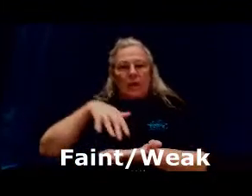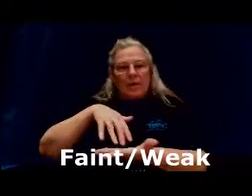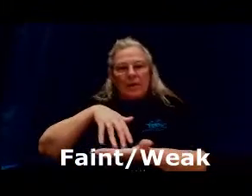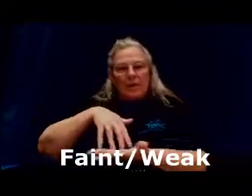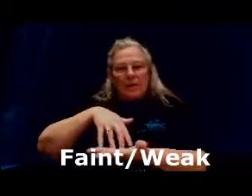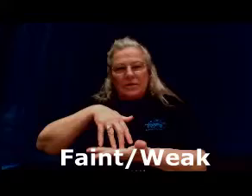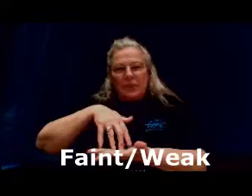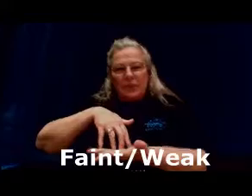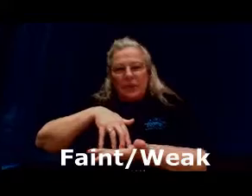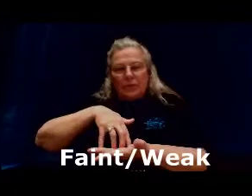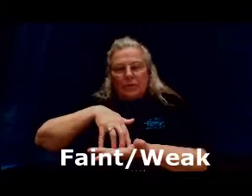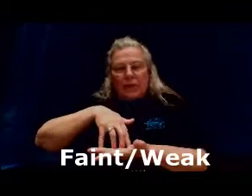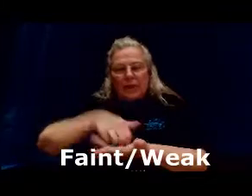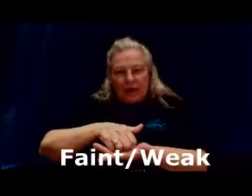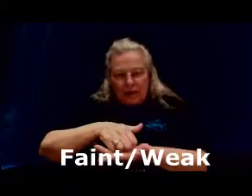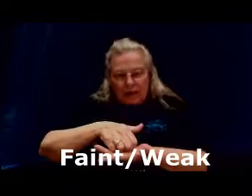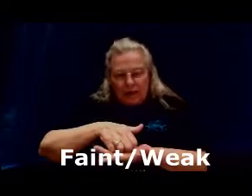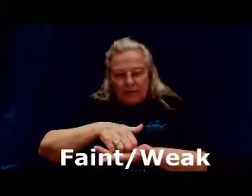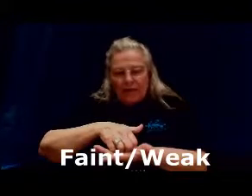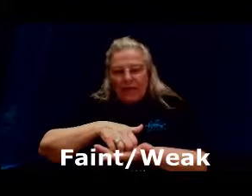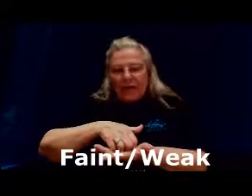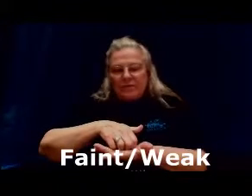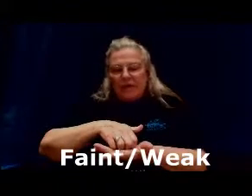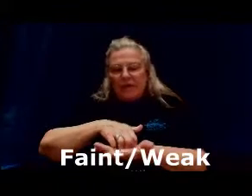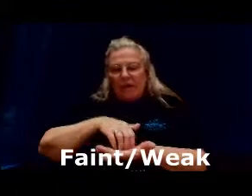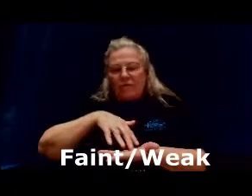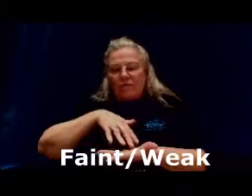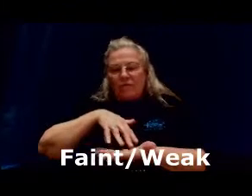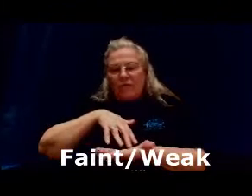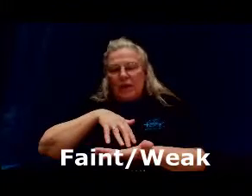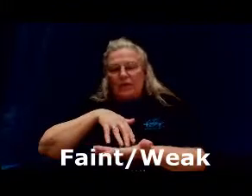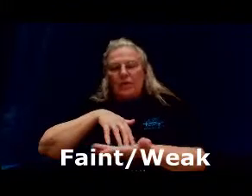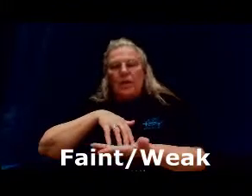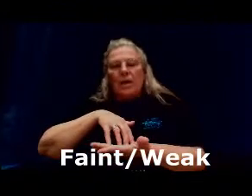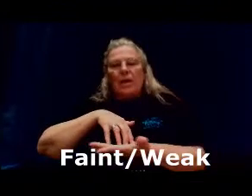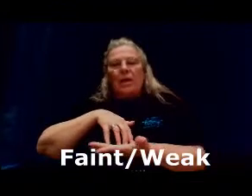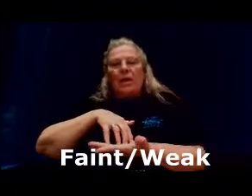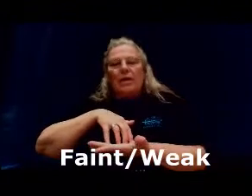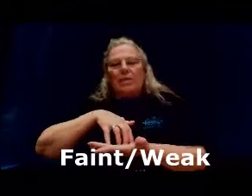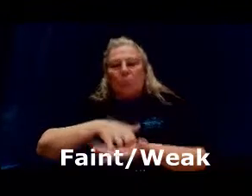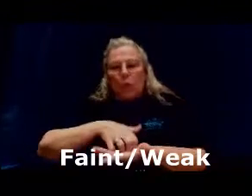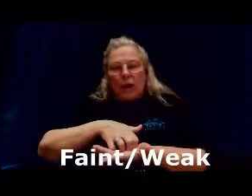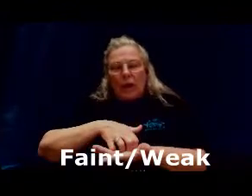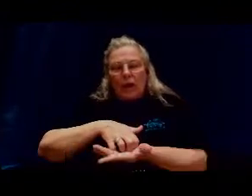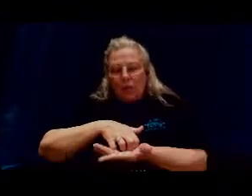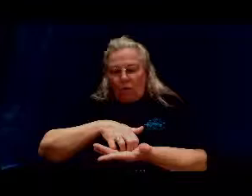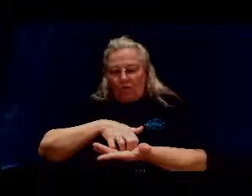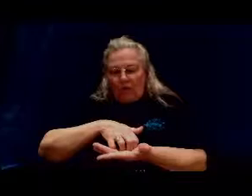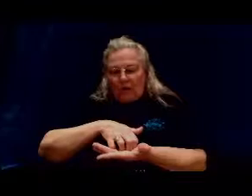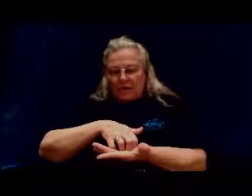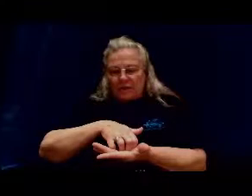dominant hand is like people standing and their knees give out from underneath them. Weak or faint.